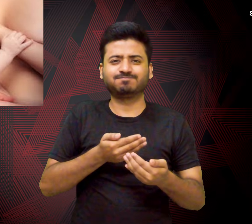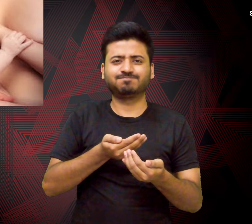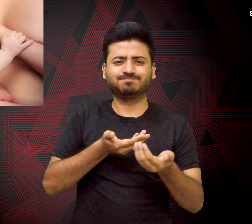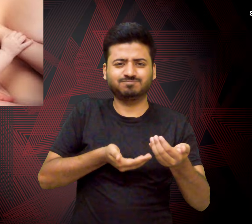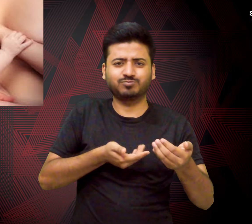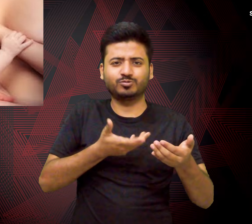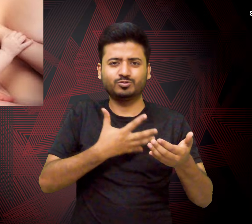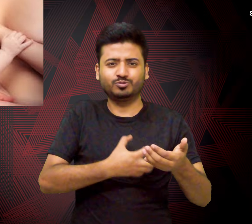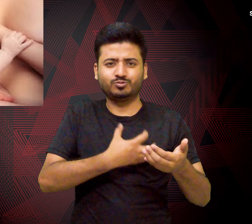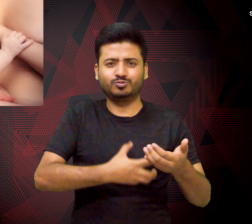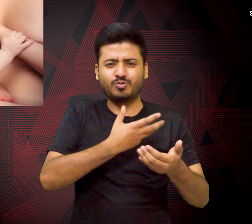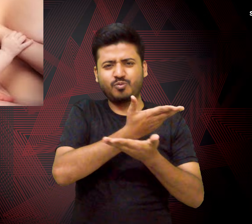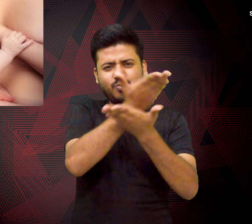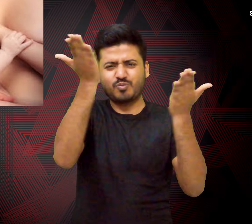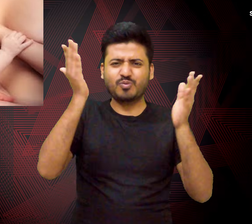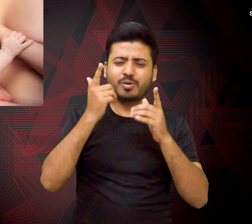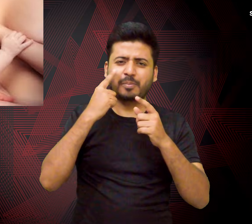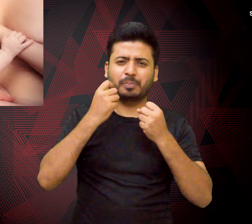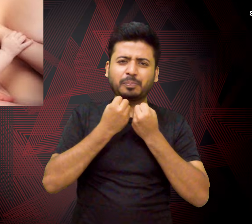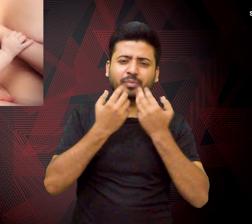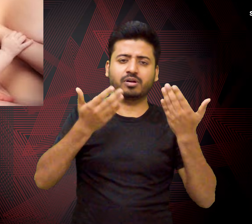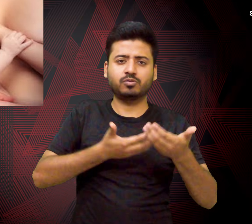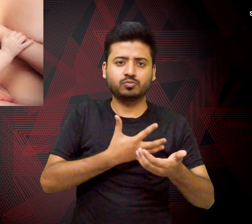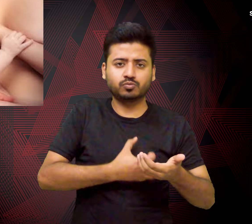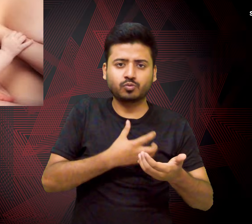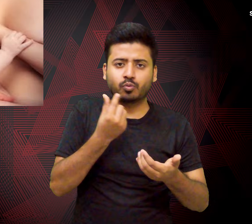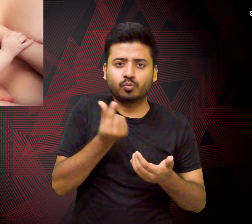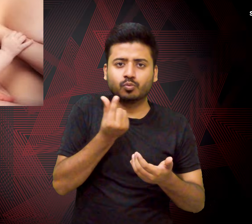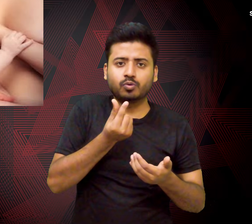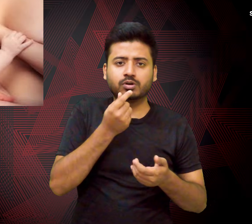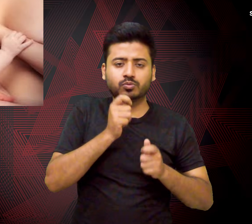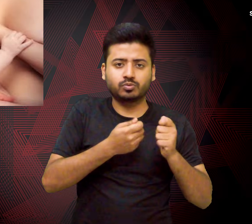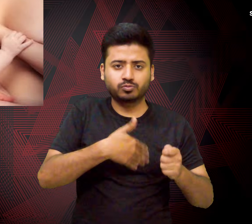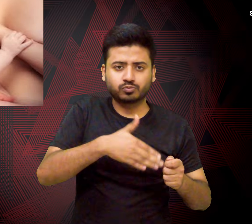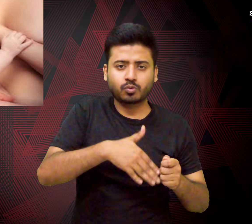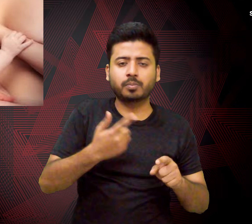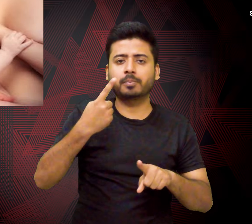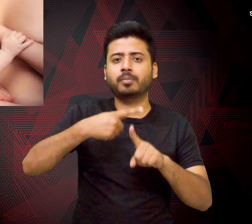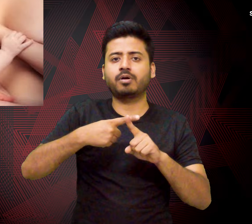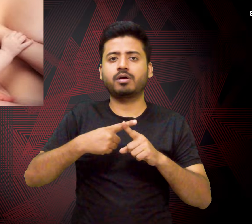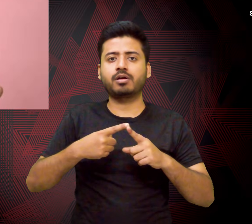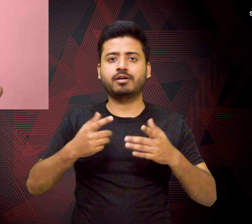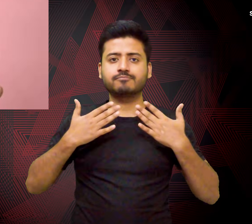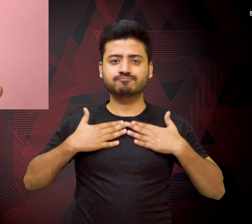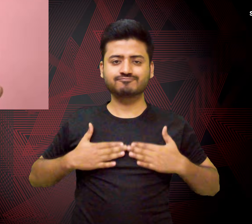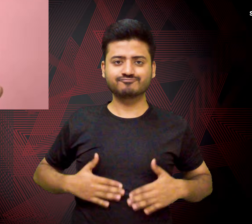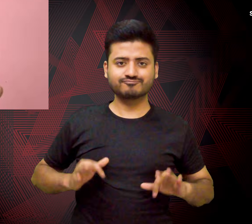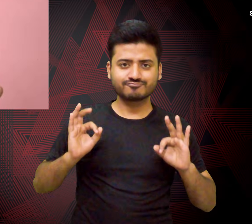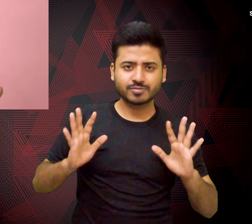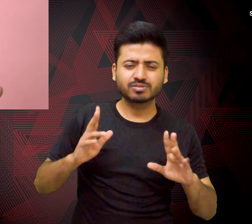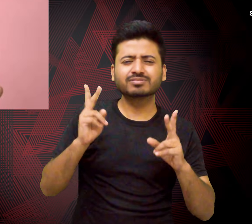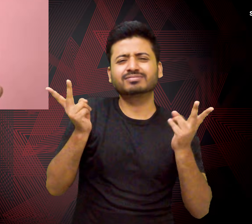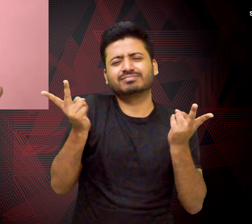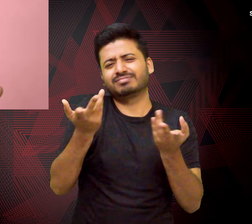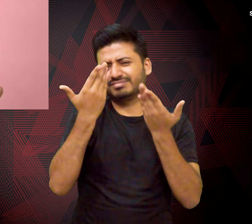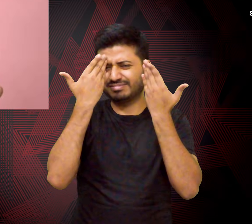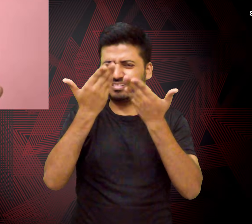Immediate relief involves wearing a supportive or sports bra, applying heat-cold packs, and taking OTC medication,